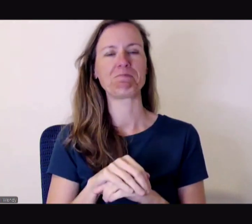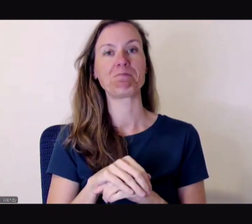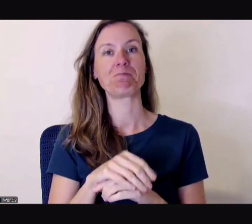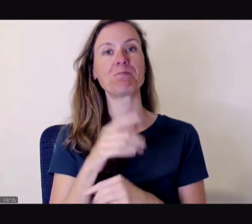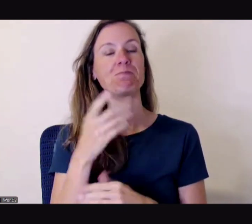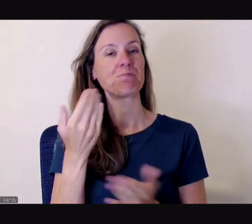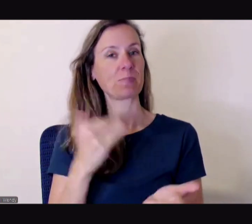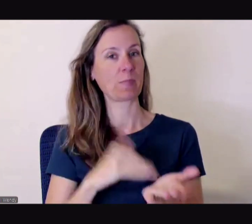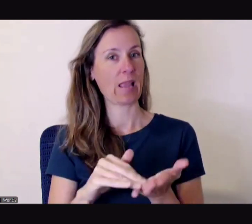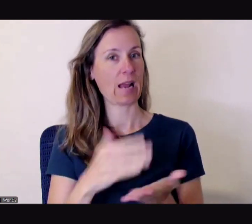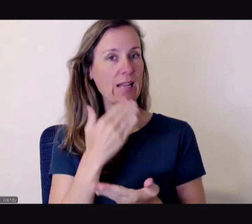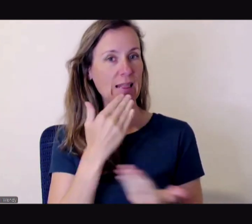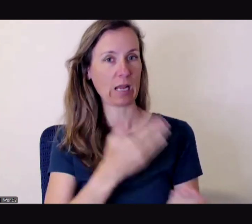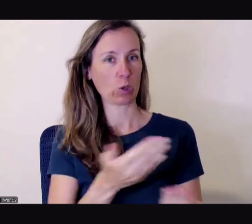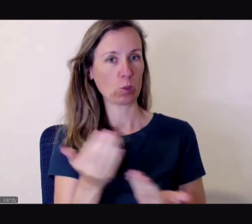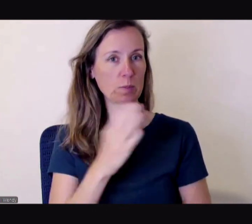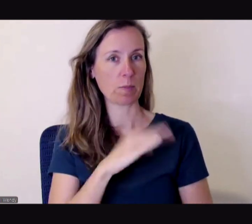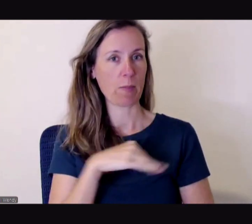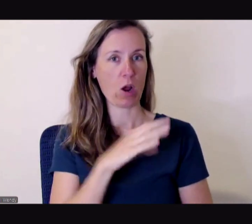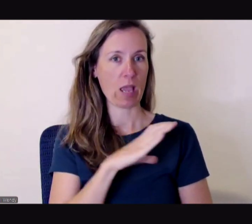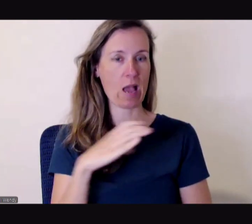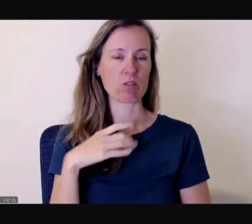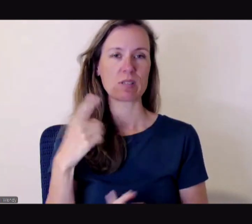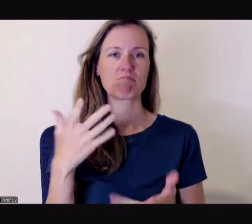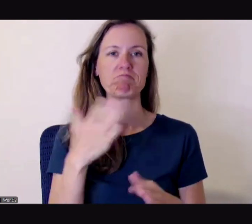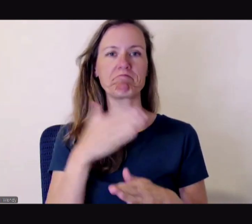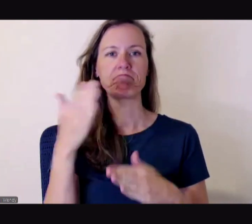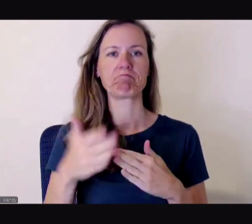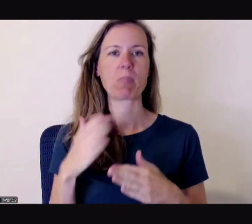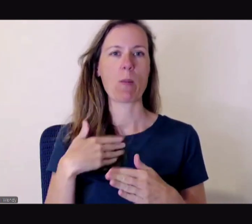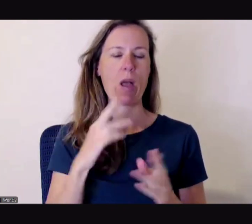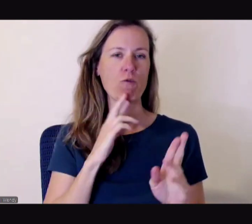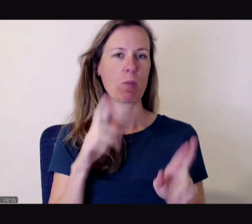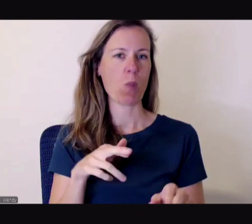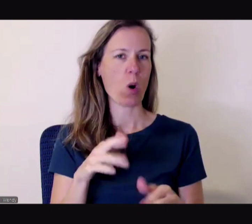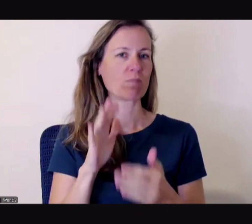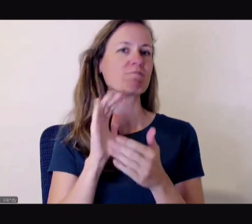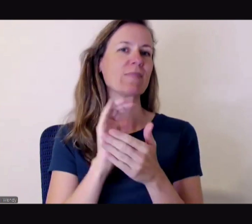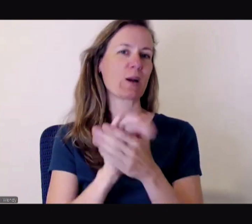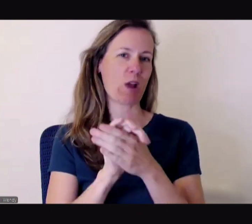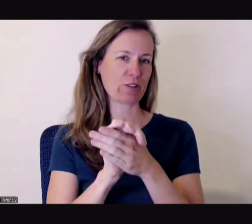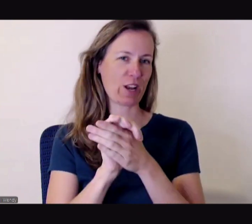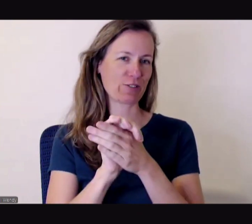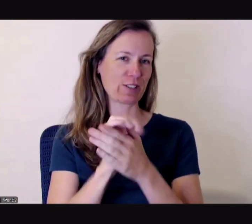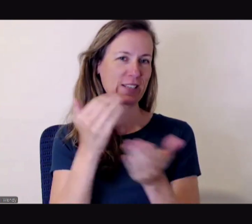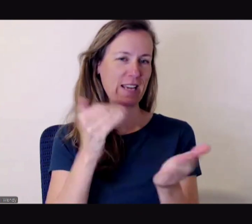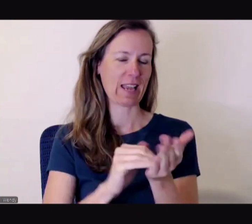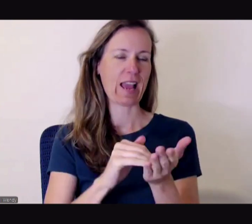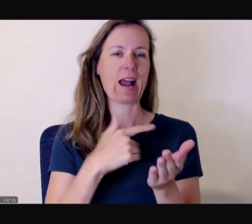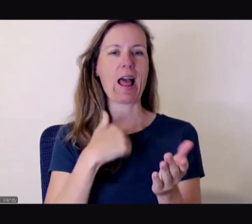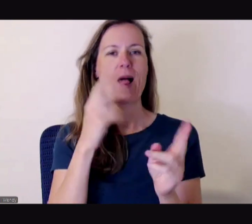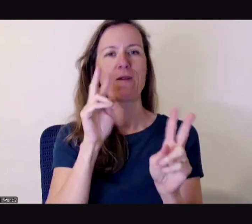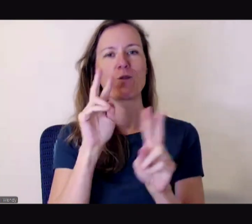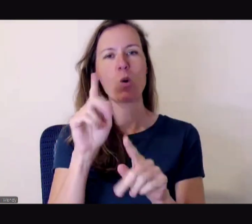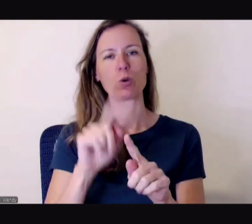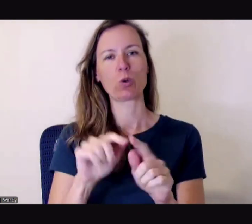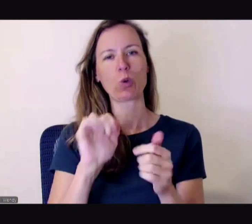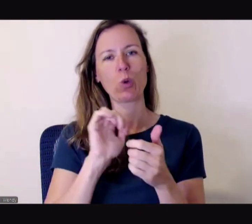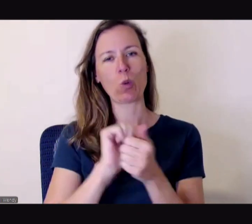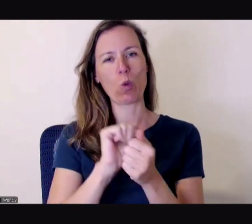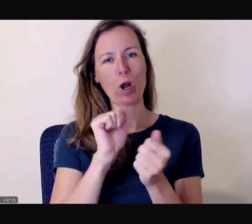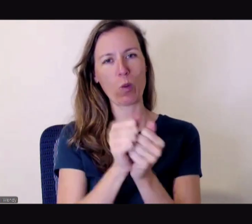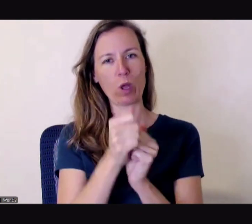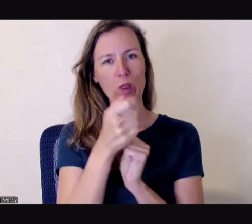so much. That concludes my report. And again, congratulations, and I look forward to working with you. Thank you. I'm